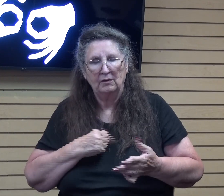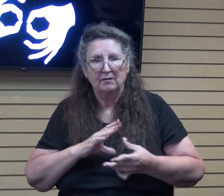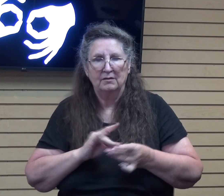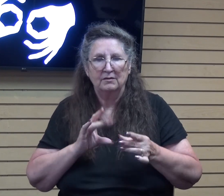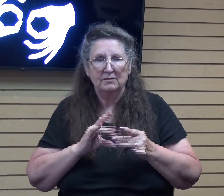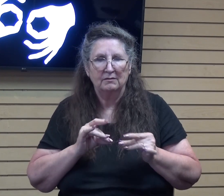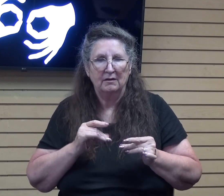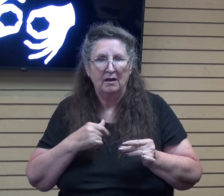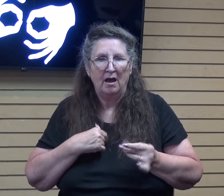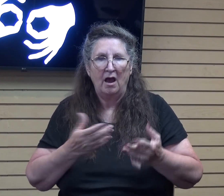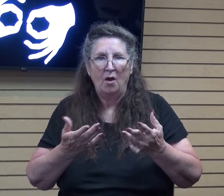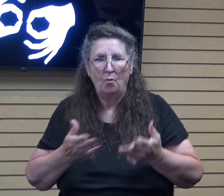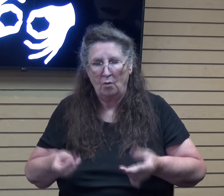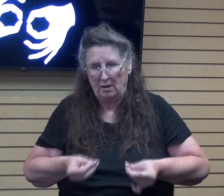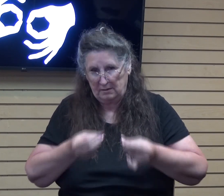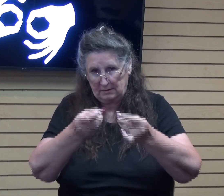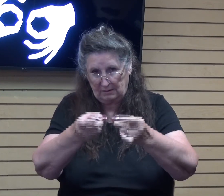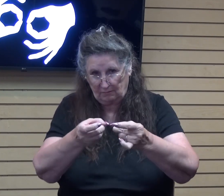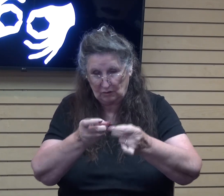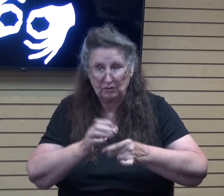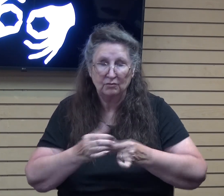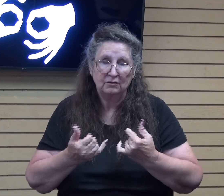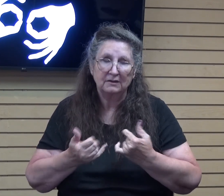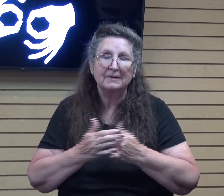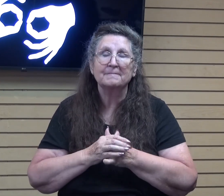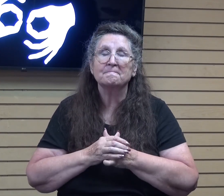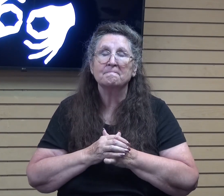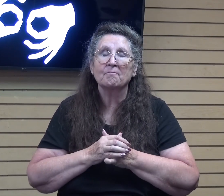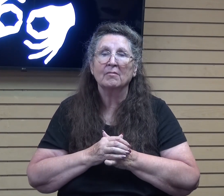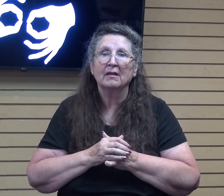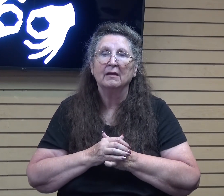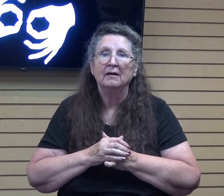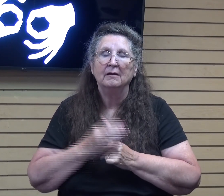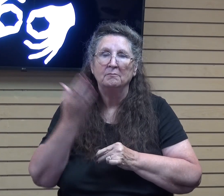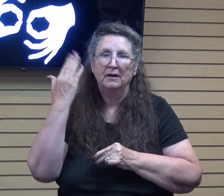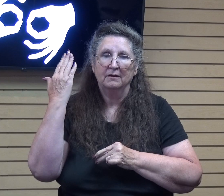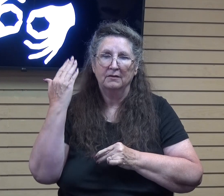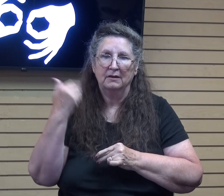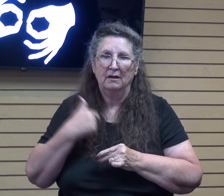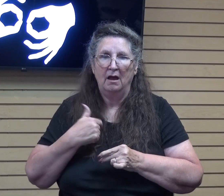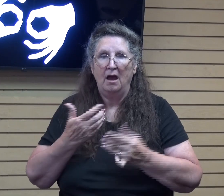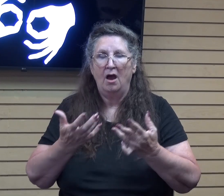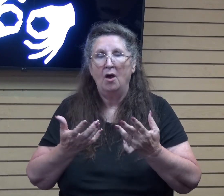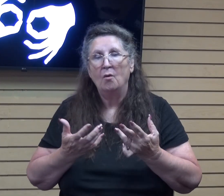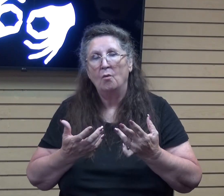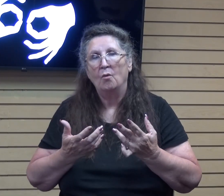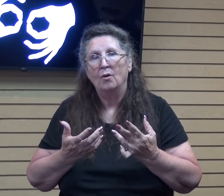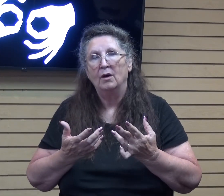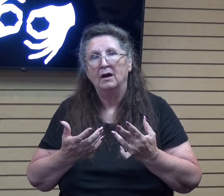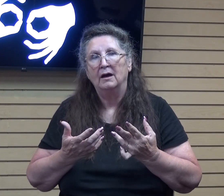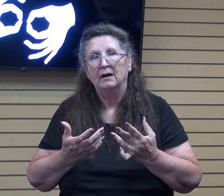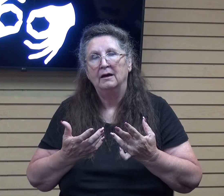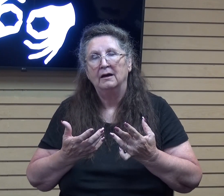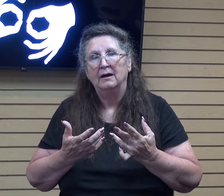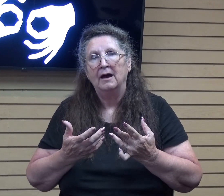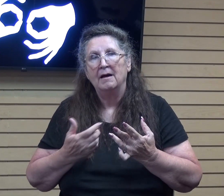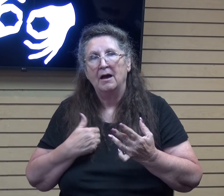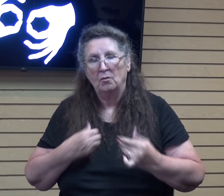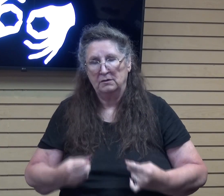I want to pass on to you today. At that time, I wanted to and I was inspired to